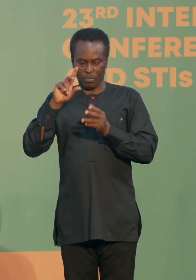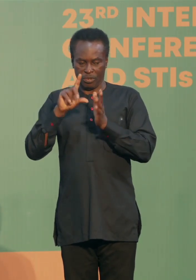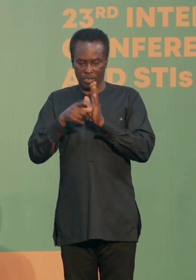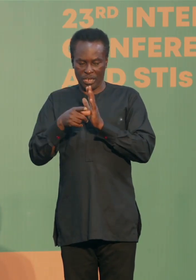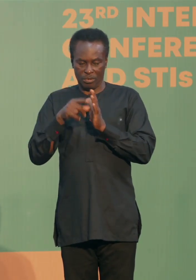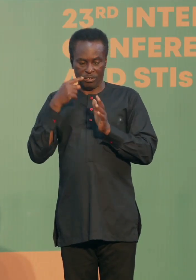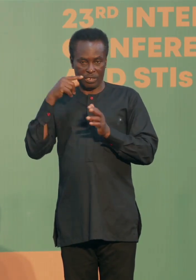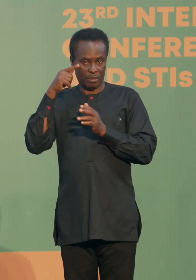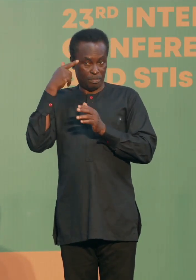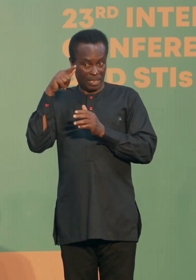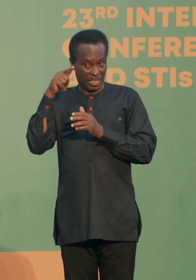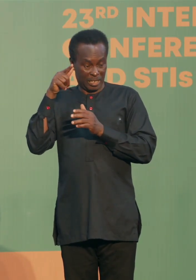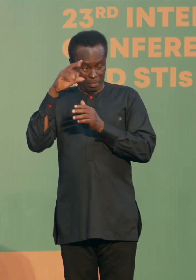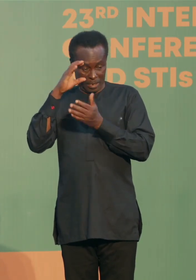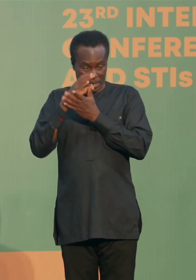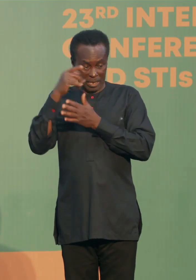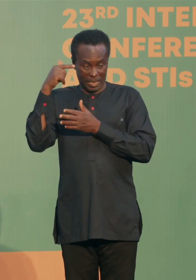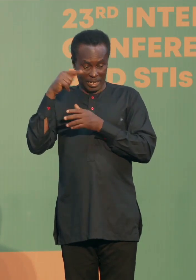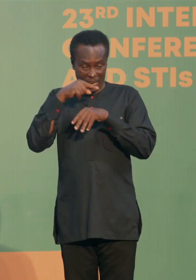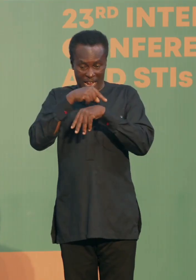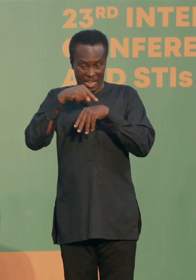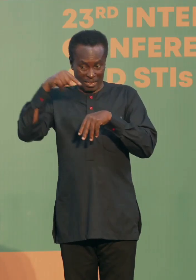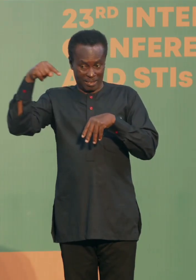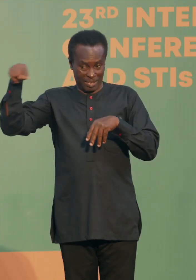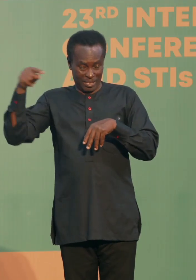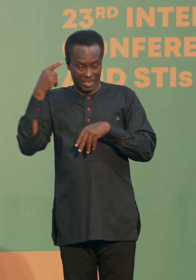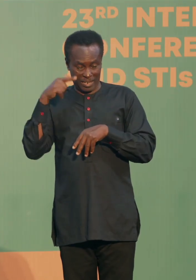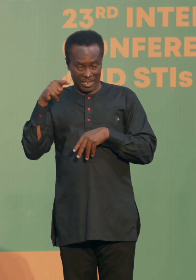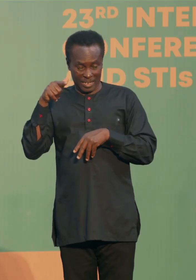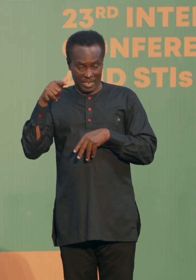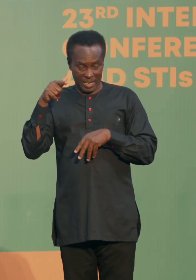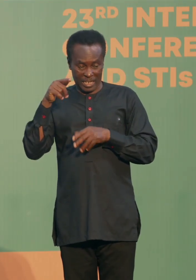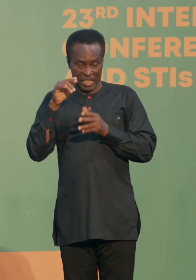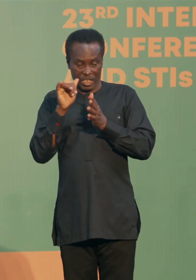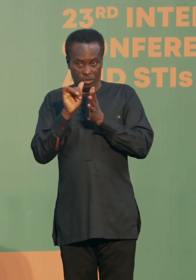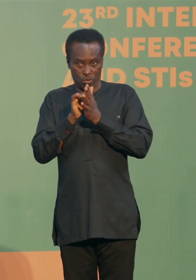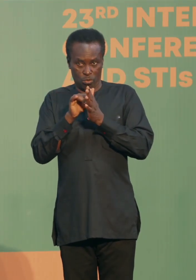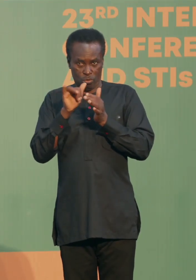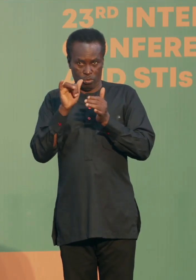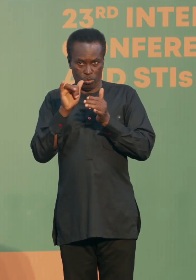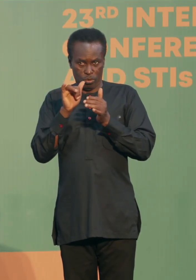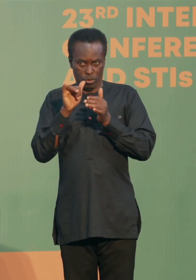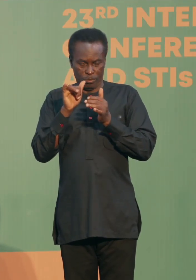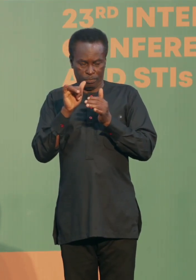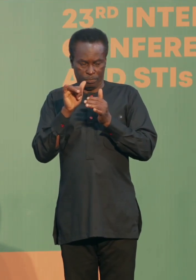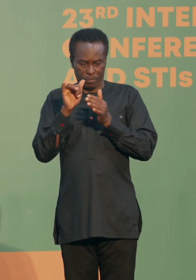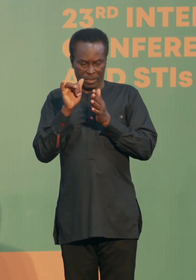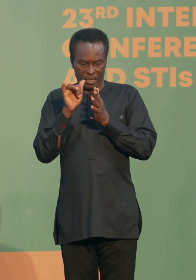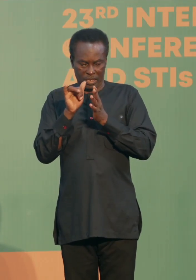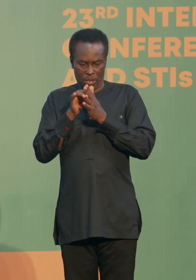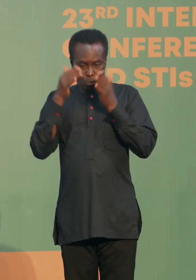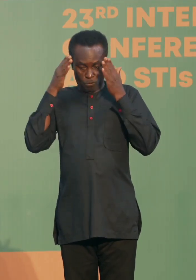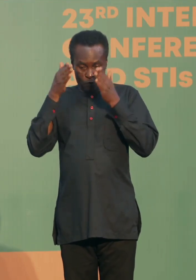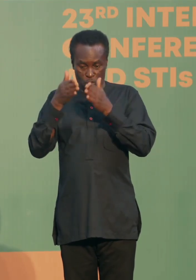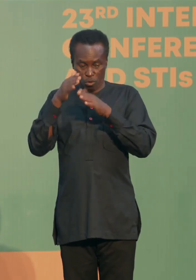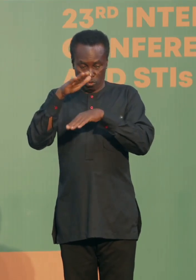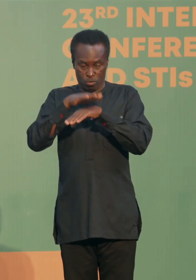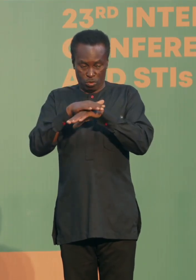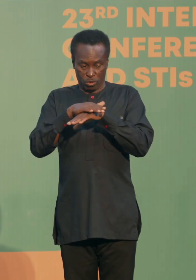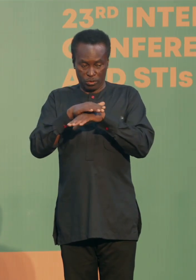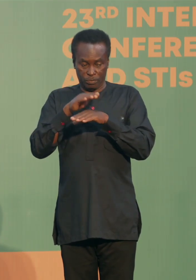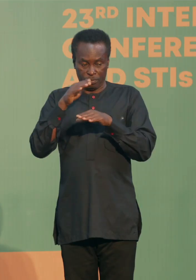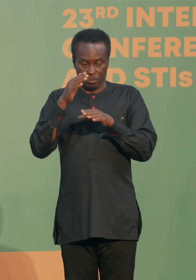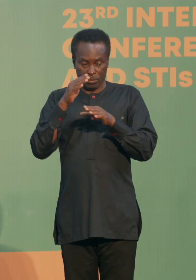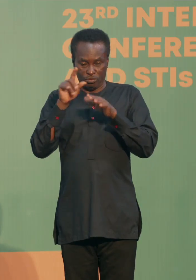is the precancer, the red one is the cancer. So the interventions we should focus is vaccination, screening,